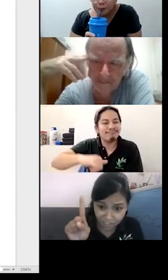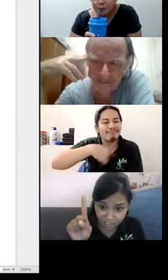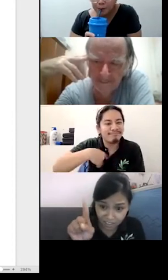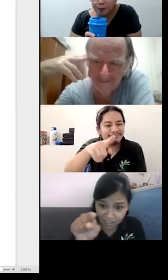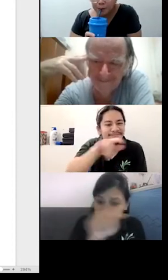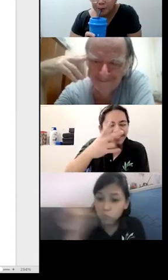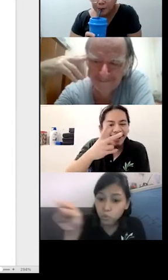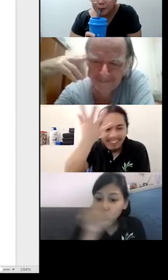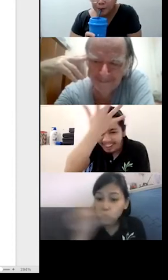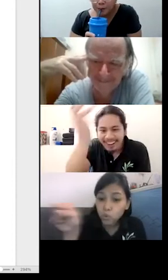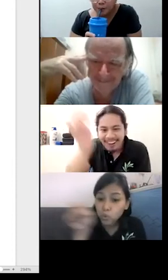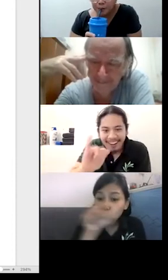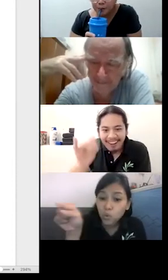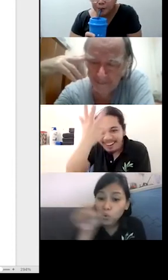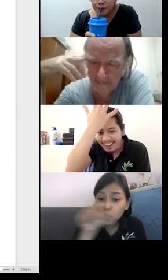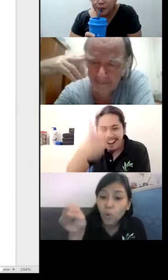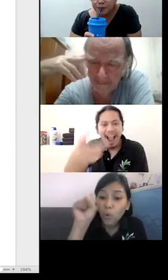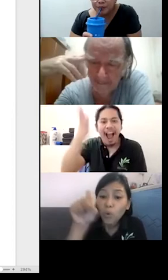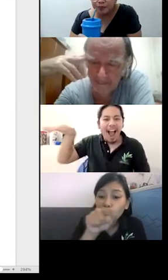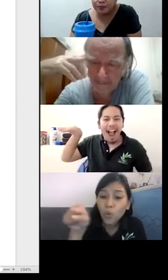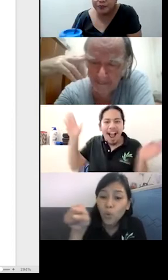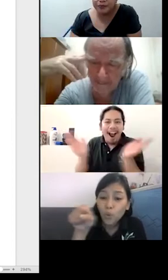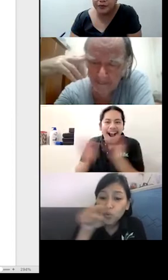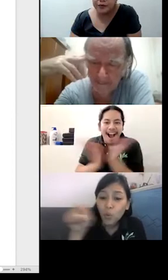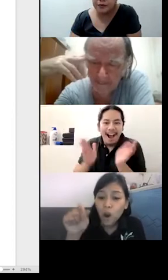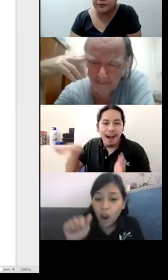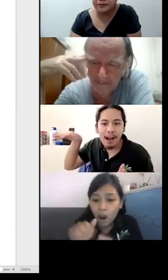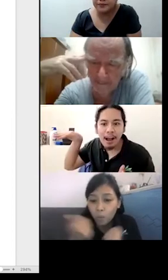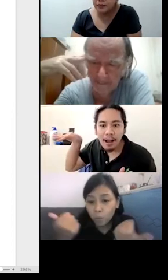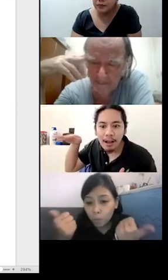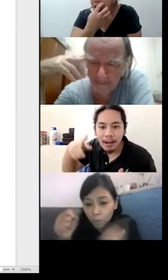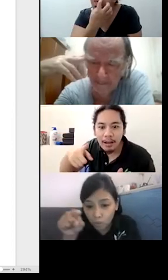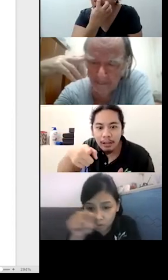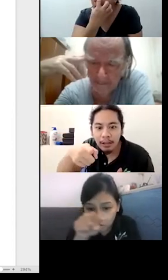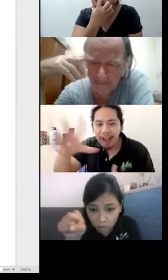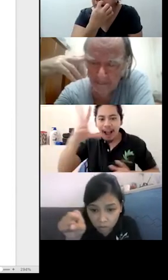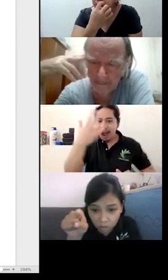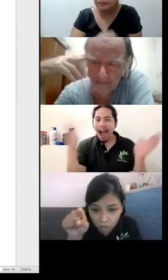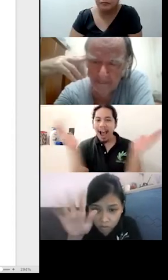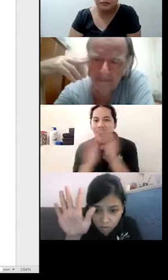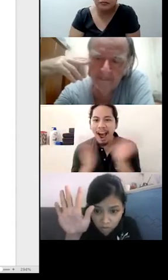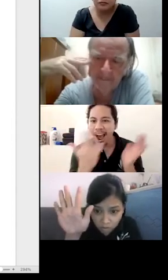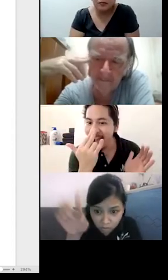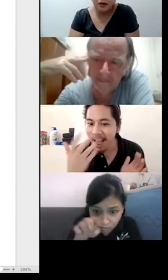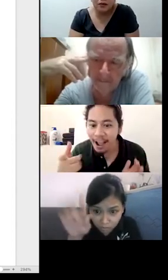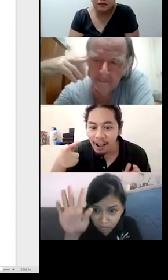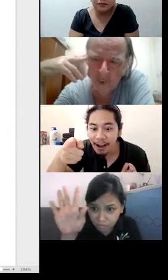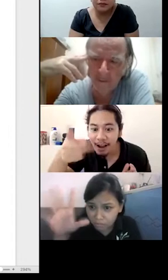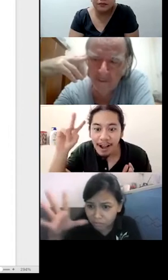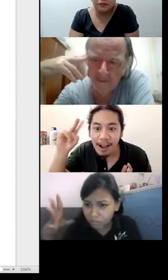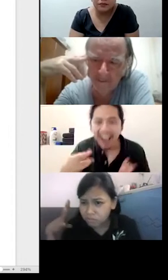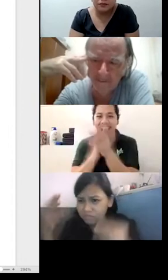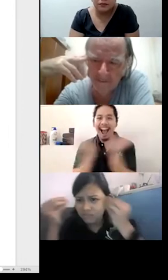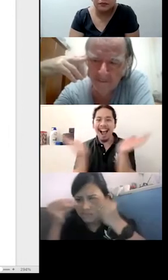well, right? So if we're seeing two, so it's outward and outward.